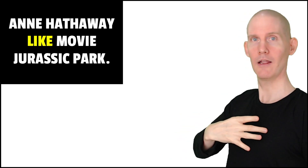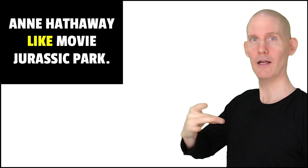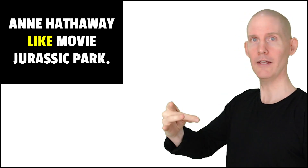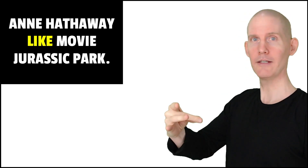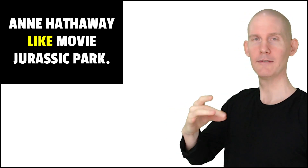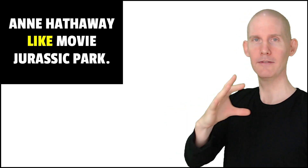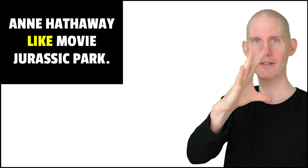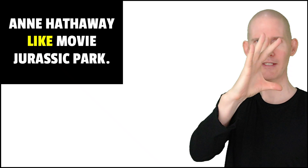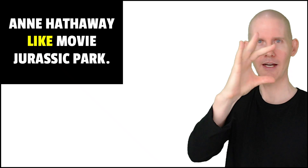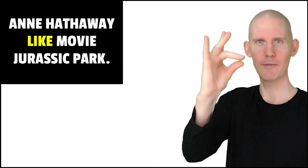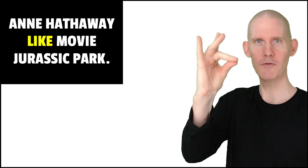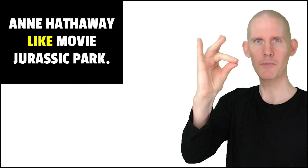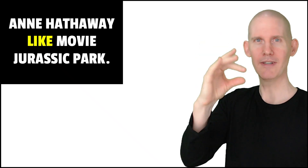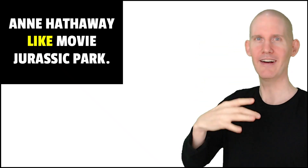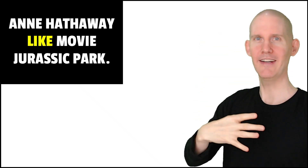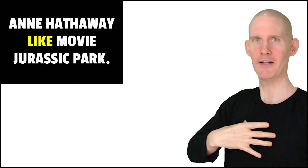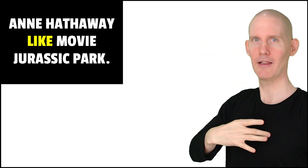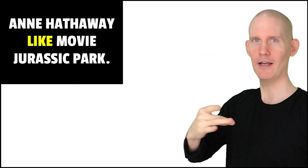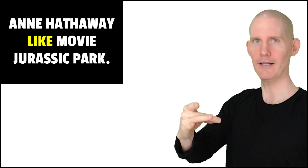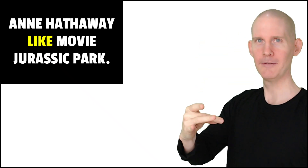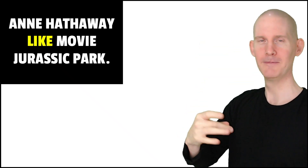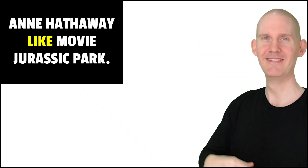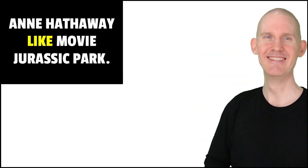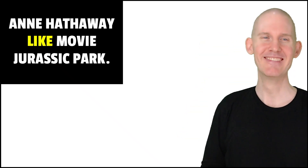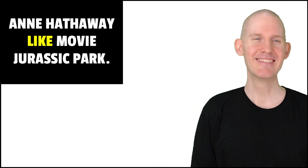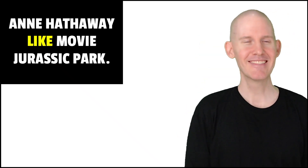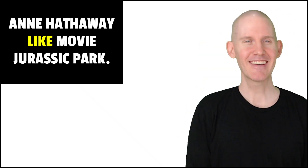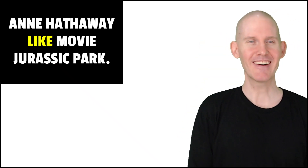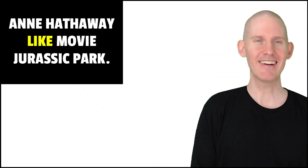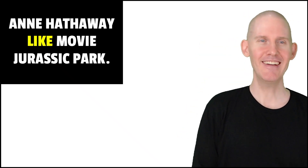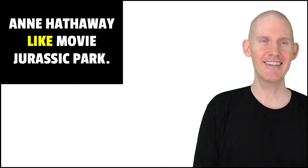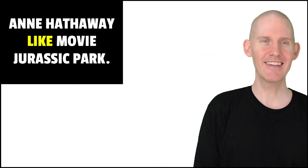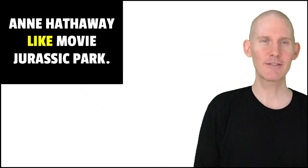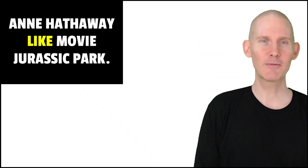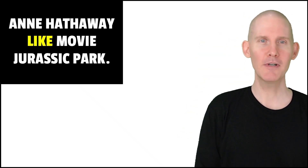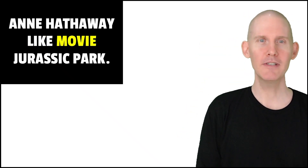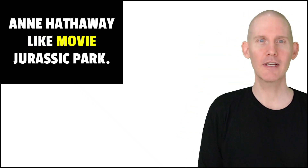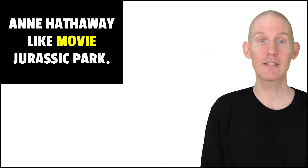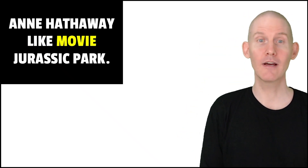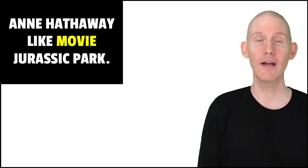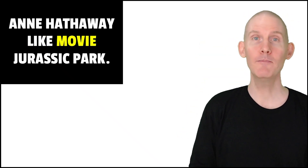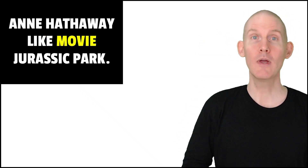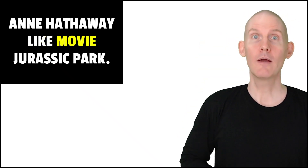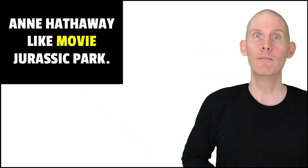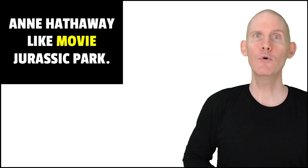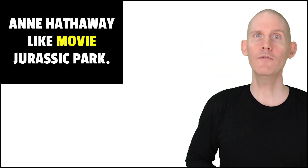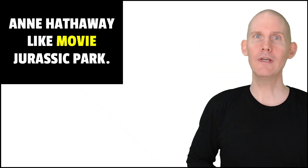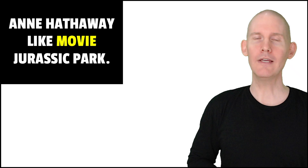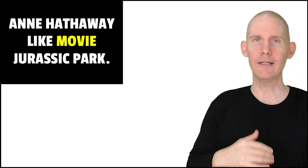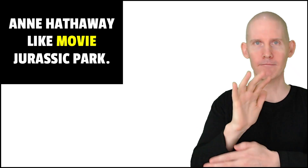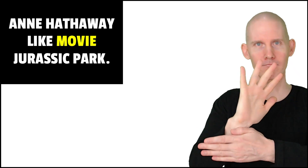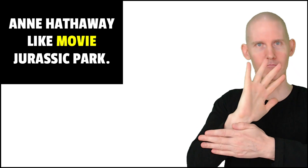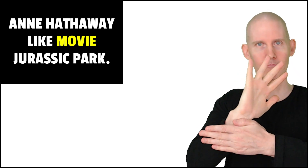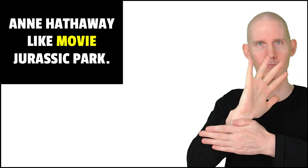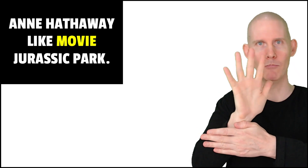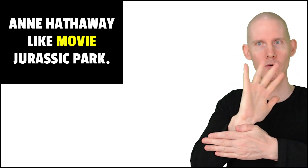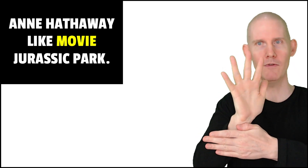Like. This kind of movement. All right? Like. All right, next word, next sign, movie,